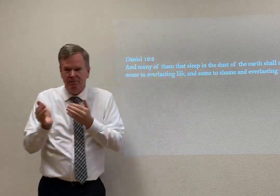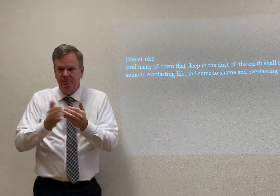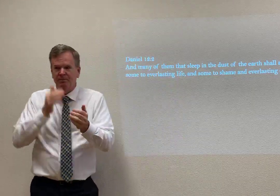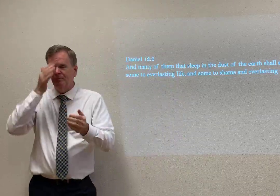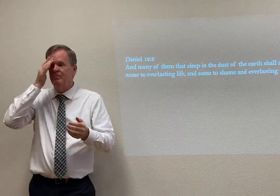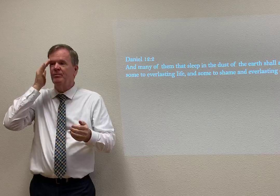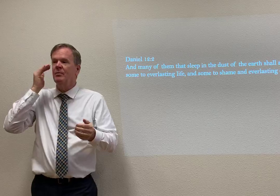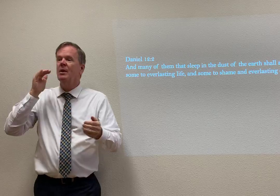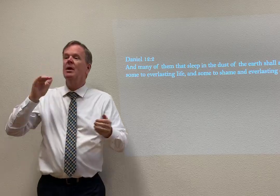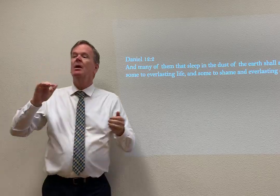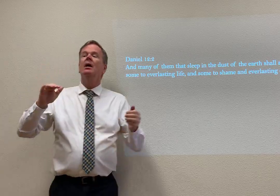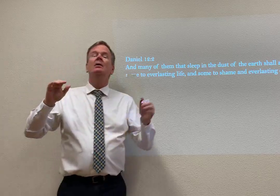Anyways.